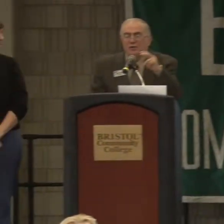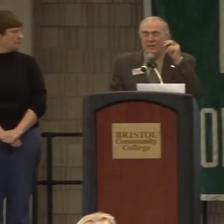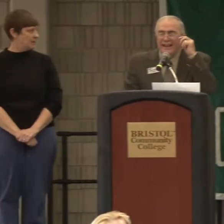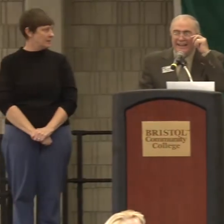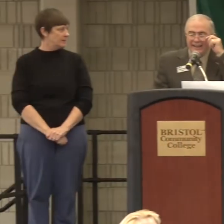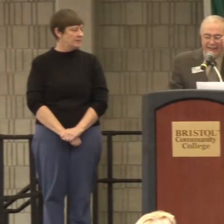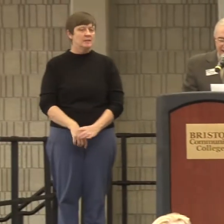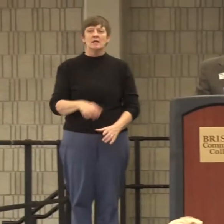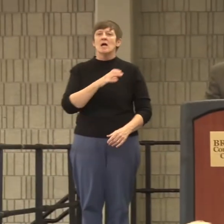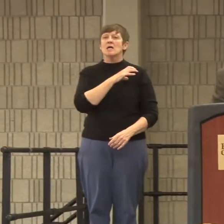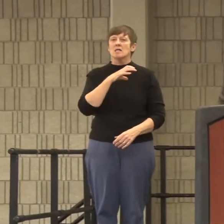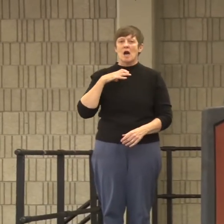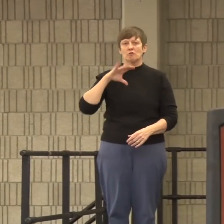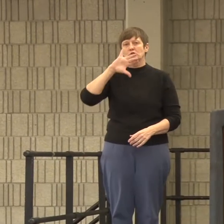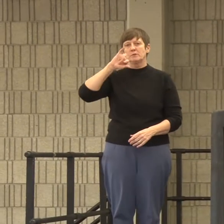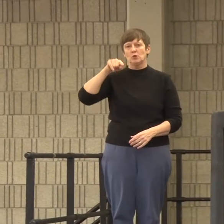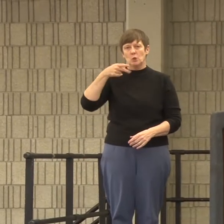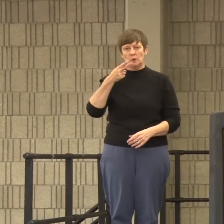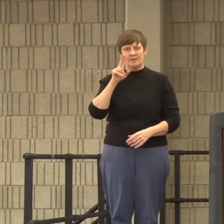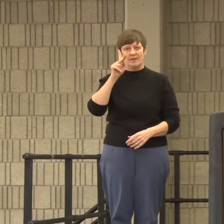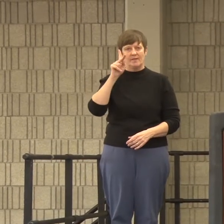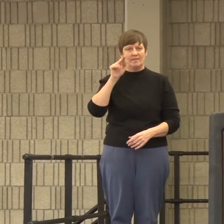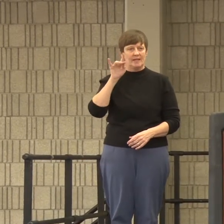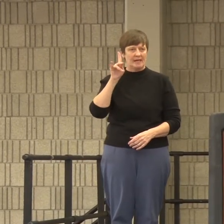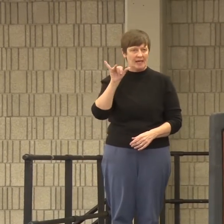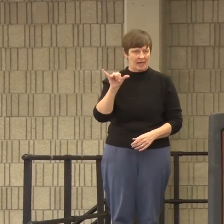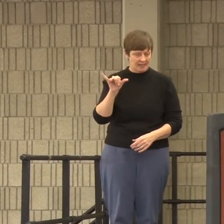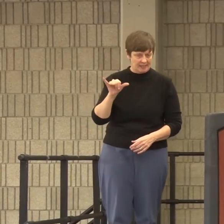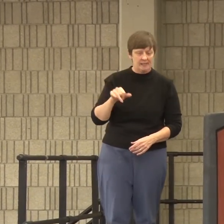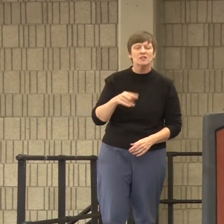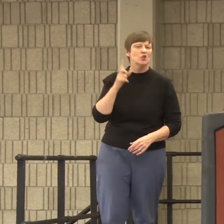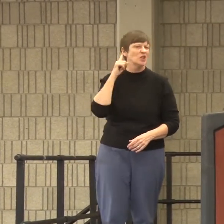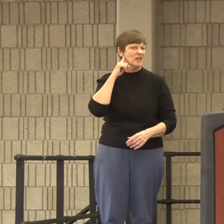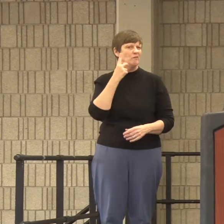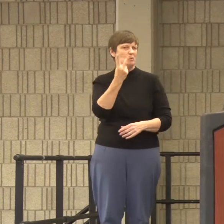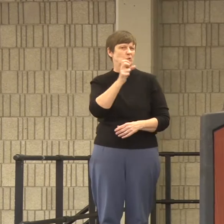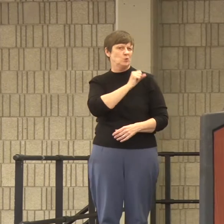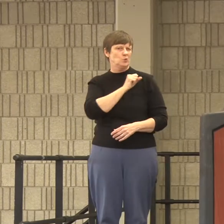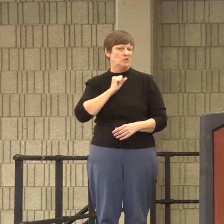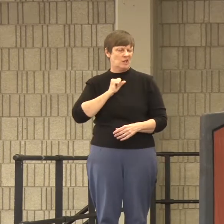Congressman Joseph Kennedy, thank you. We'll be hearing from the two senators a little bit later.